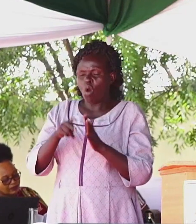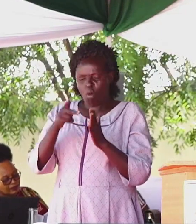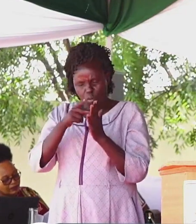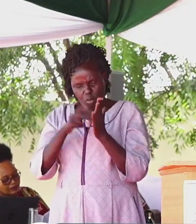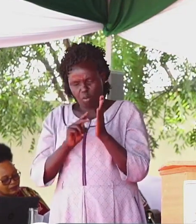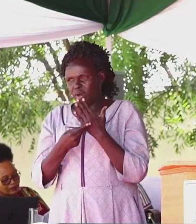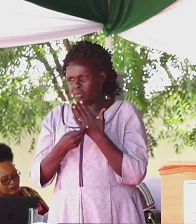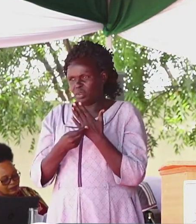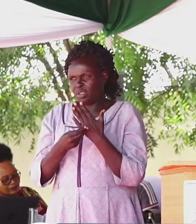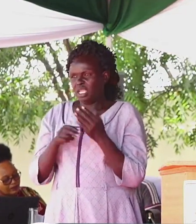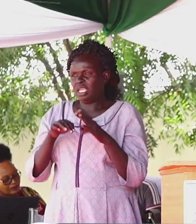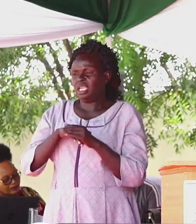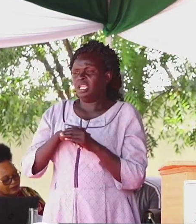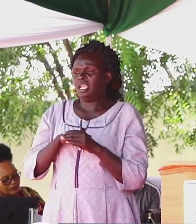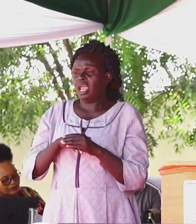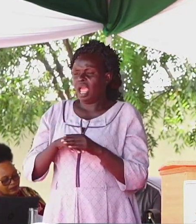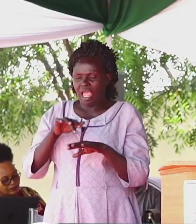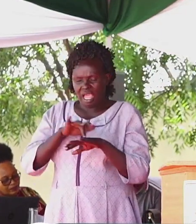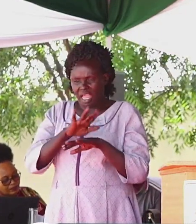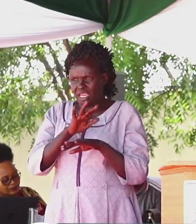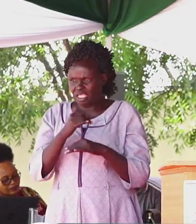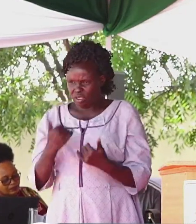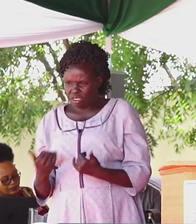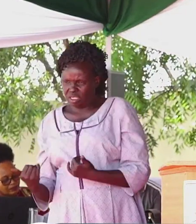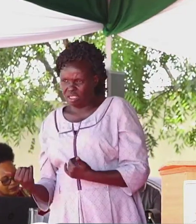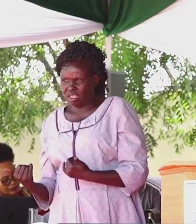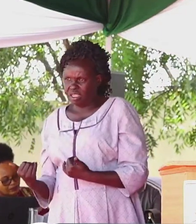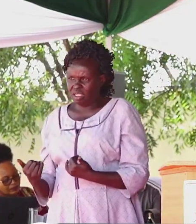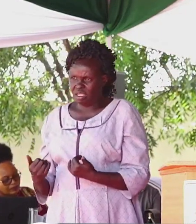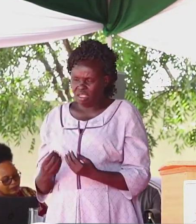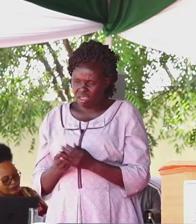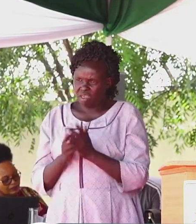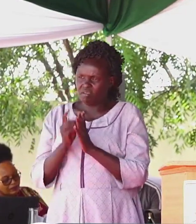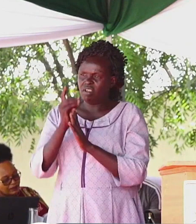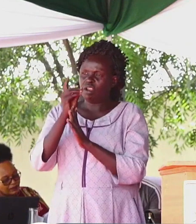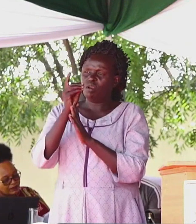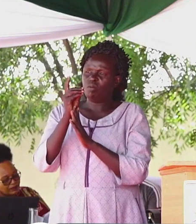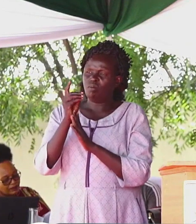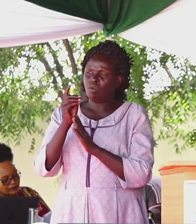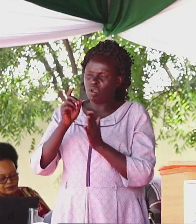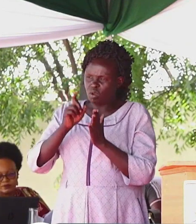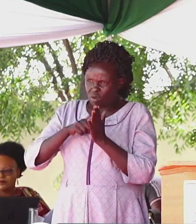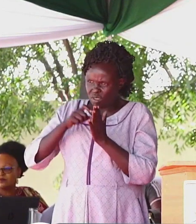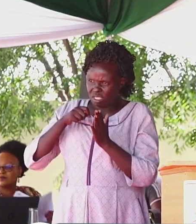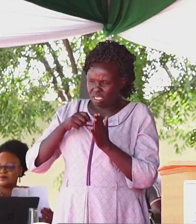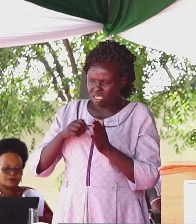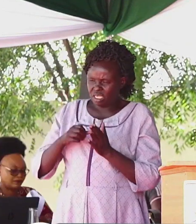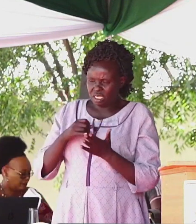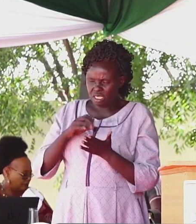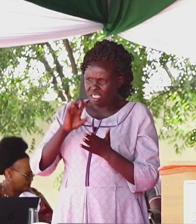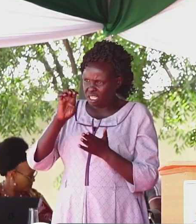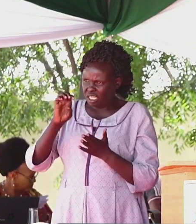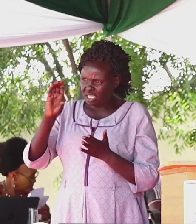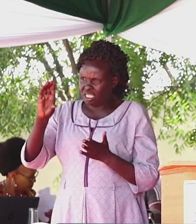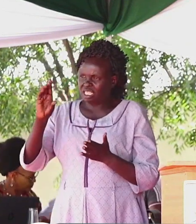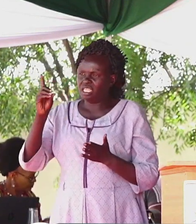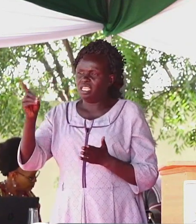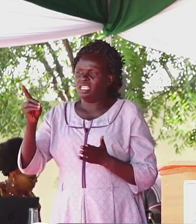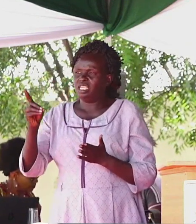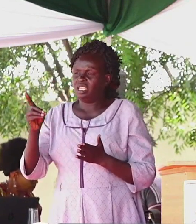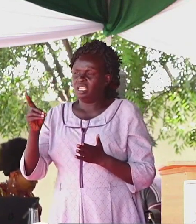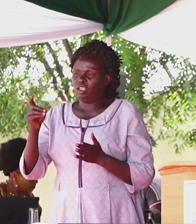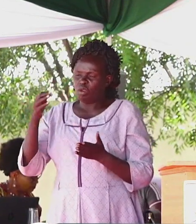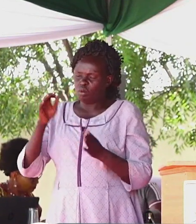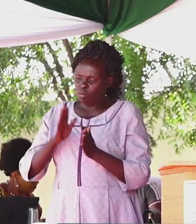early childhood. We develop a costed ECD implementation plan that aligns